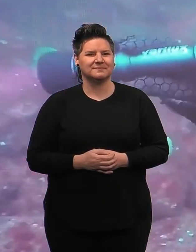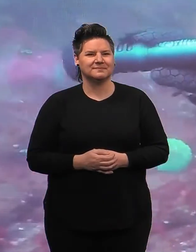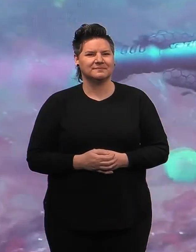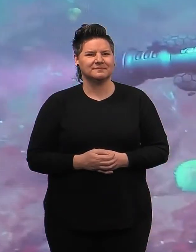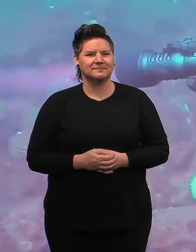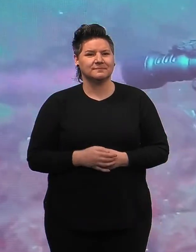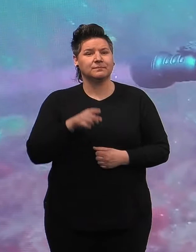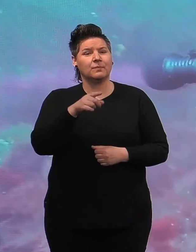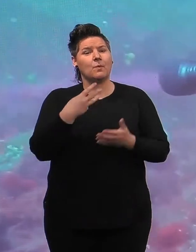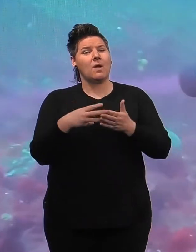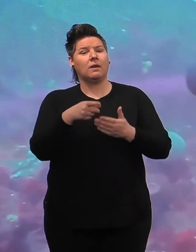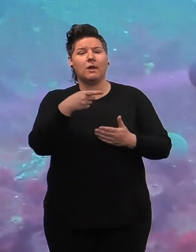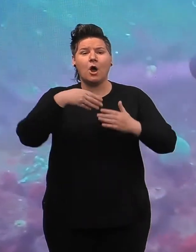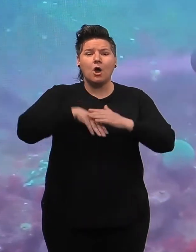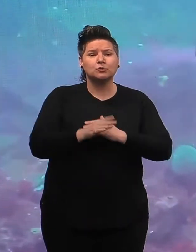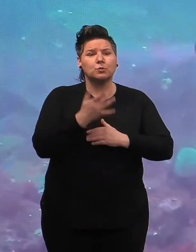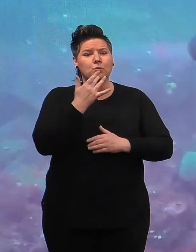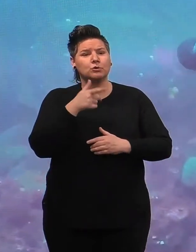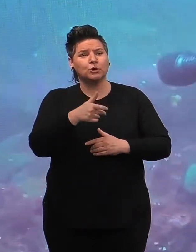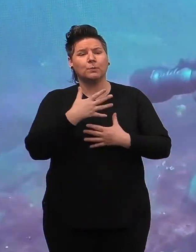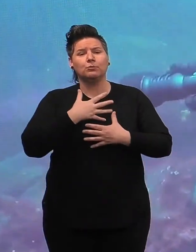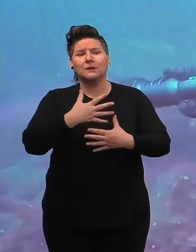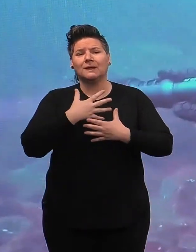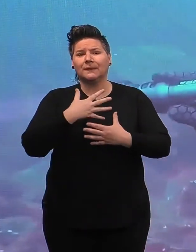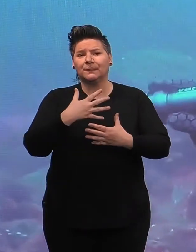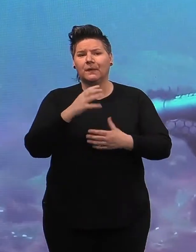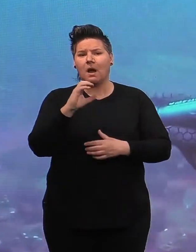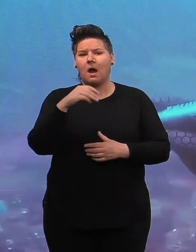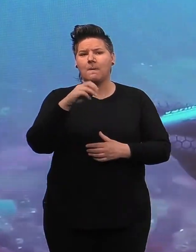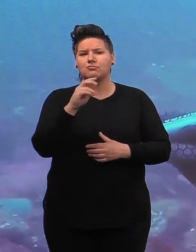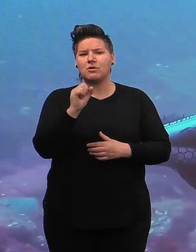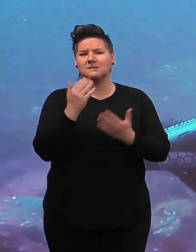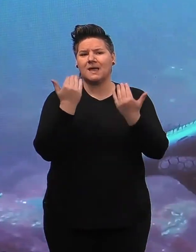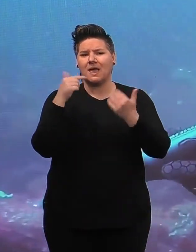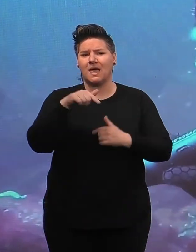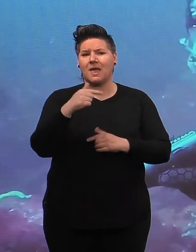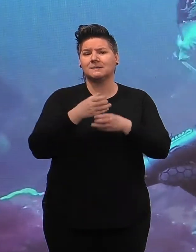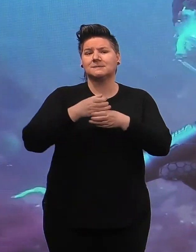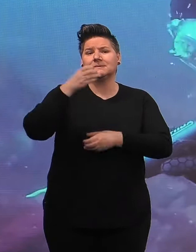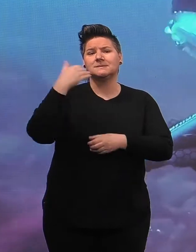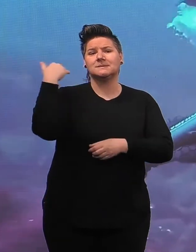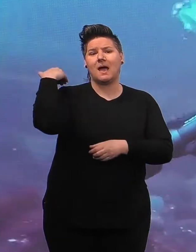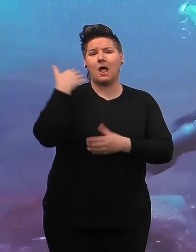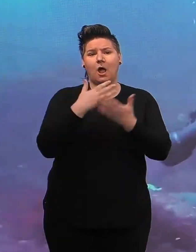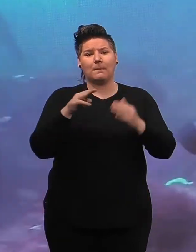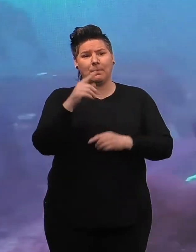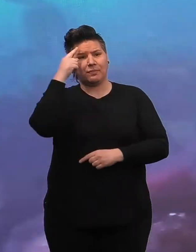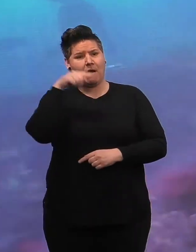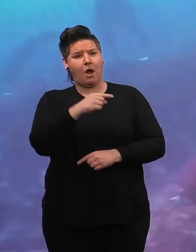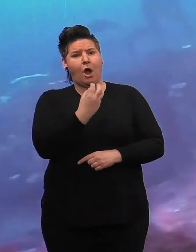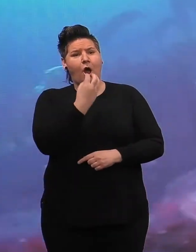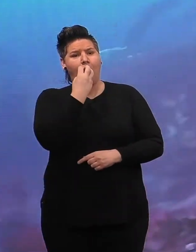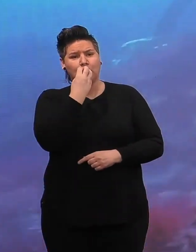When we're underwater, we're breathing compressed air. So that tank on the back, a lot of people think it's oxygen, but it's not.